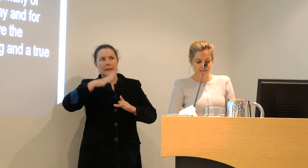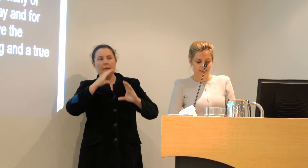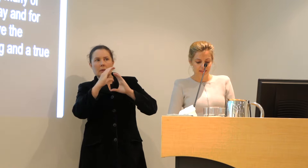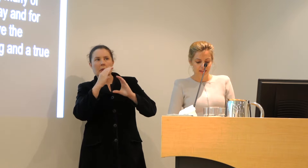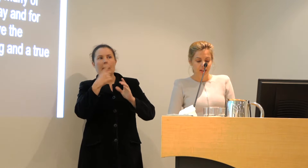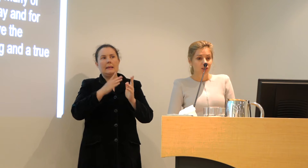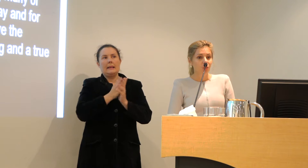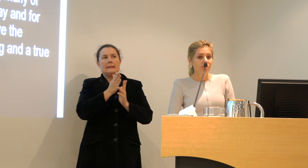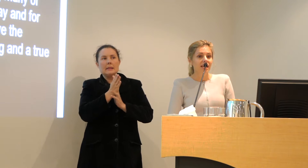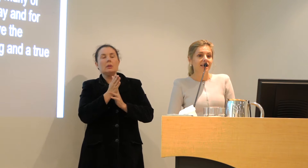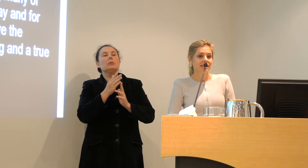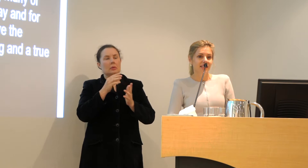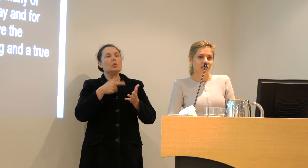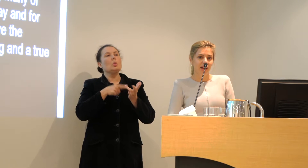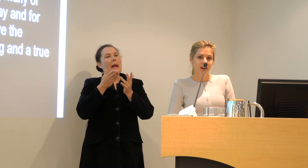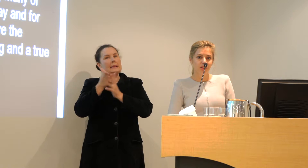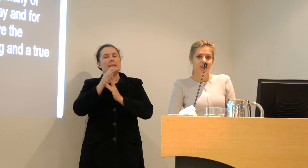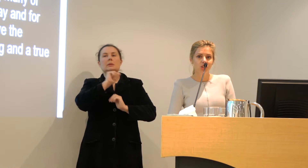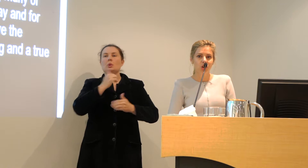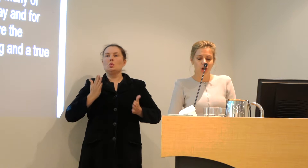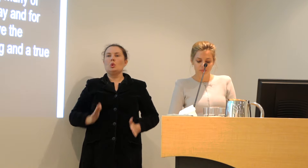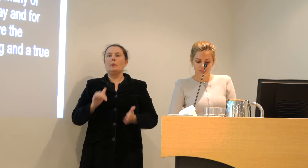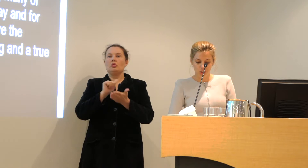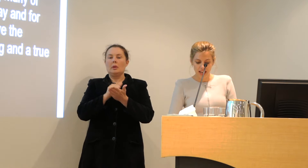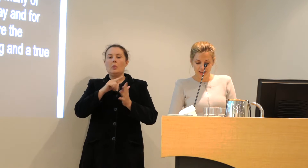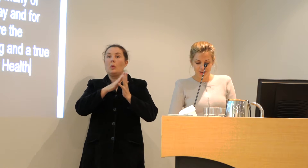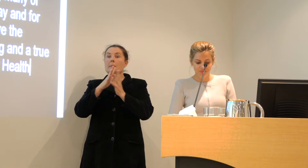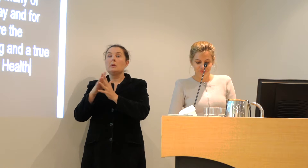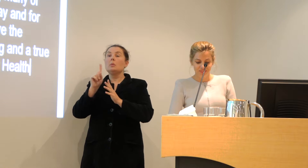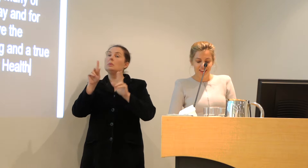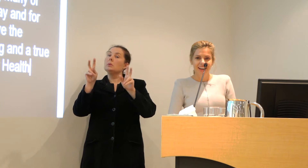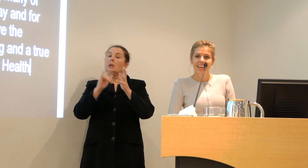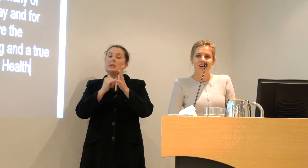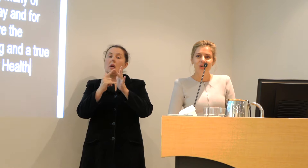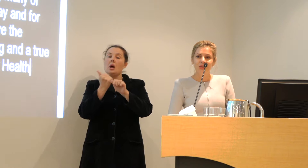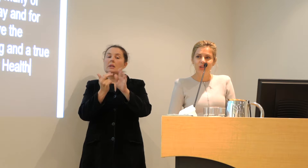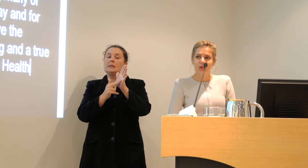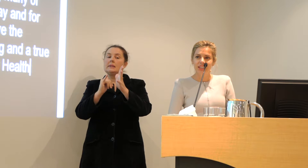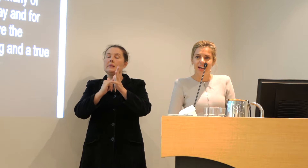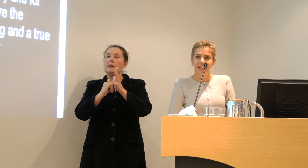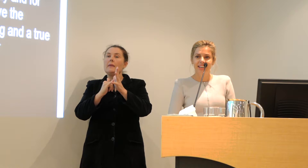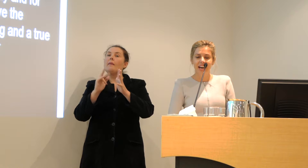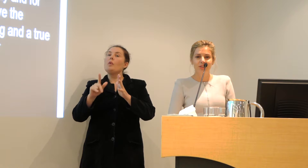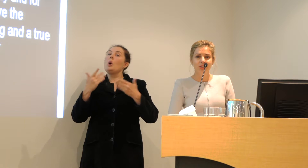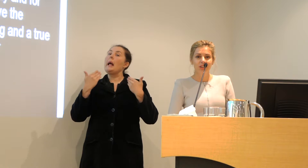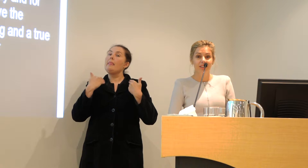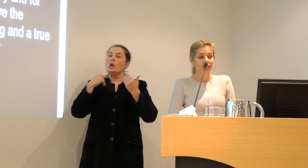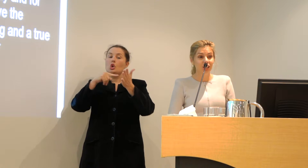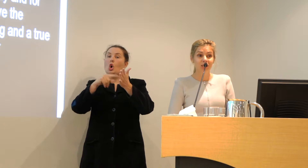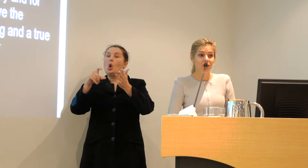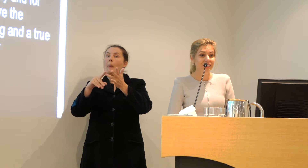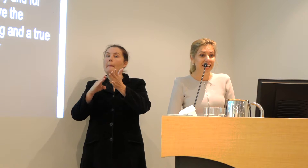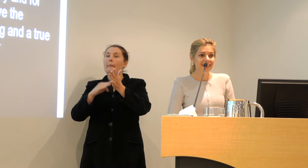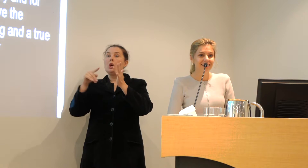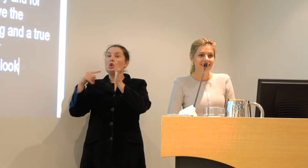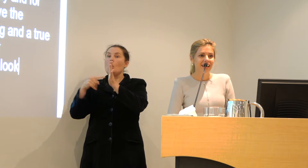rights. The website is signsforhealth.com.au. I encourage you all to go online and have a look, learn